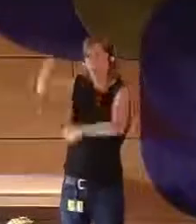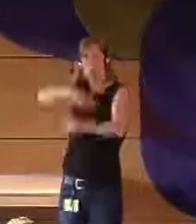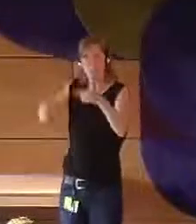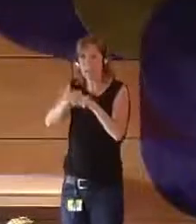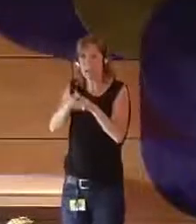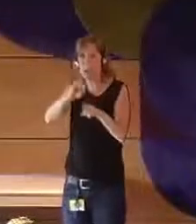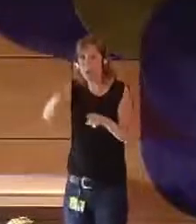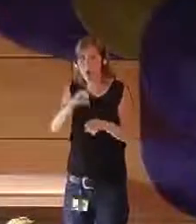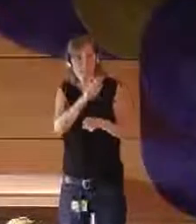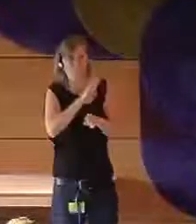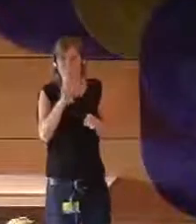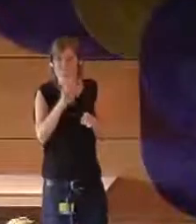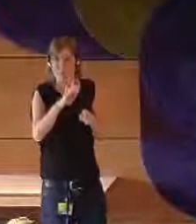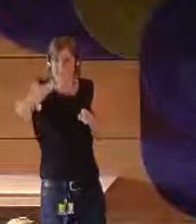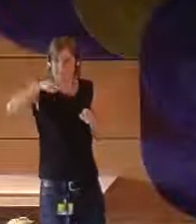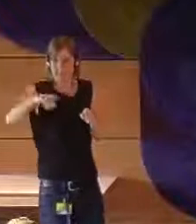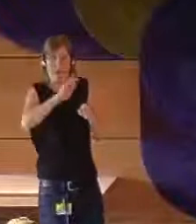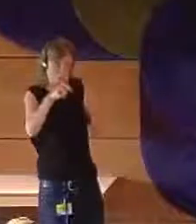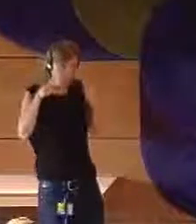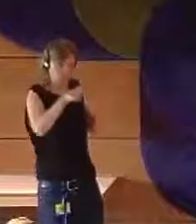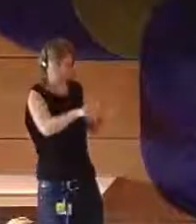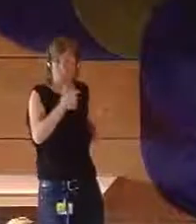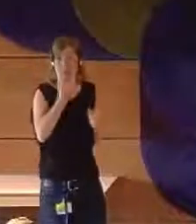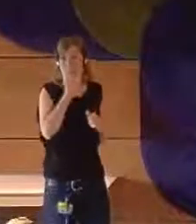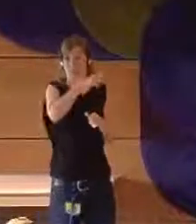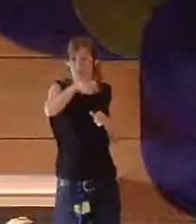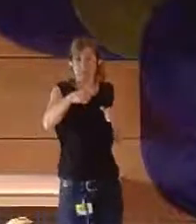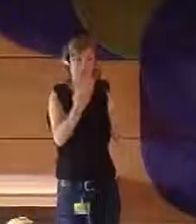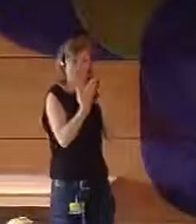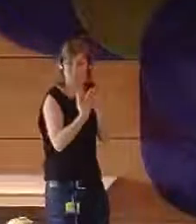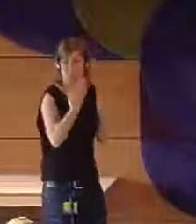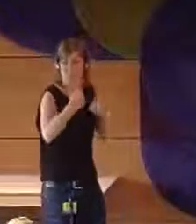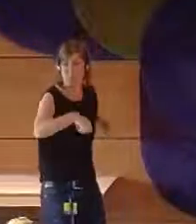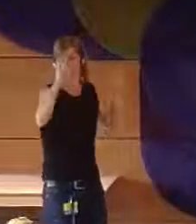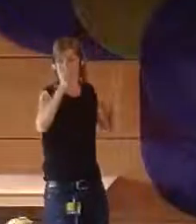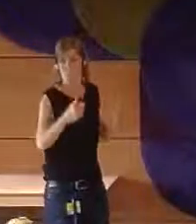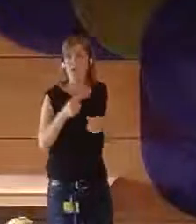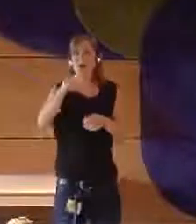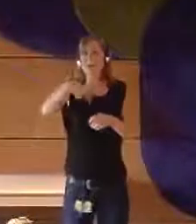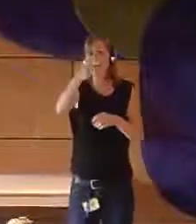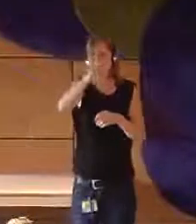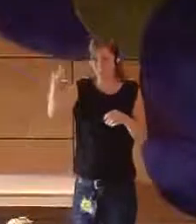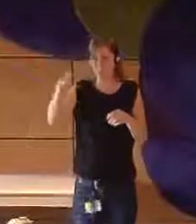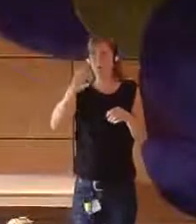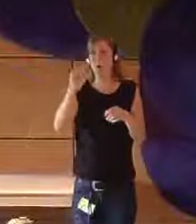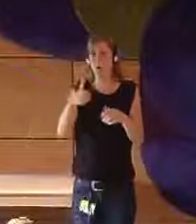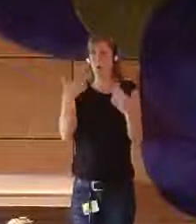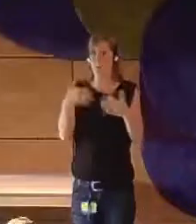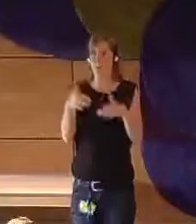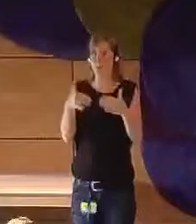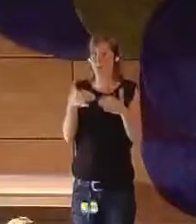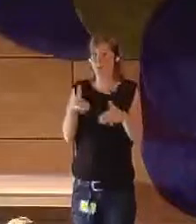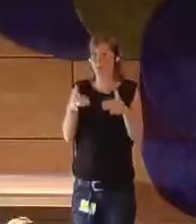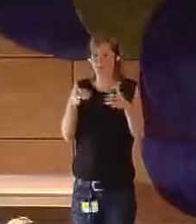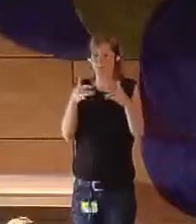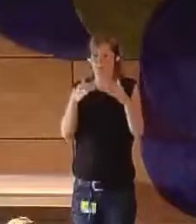don't go well next week, we'll be building a big ditch all the way around the United Kingdom. But that's not going to happen